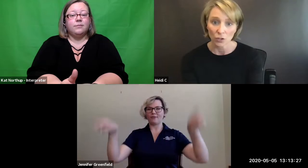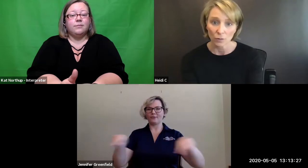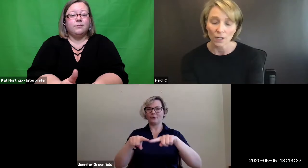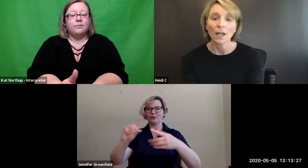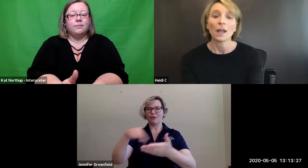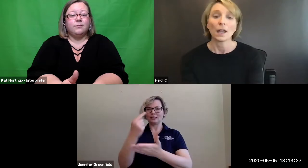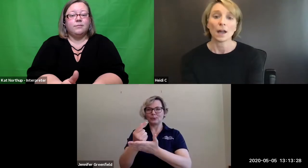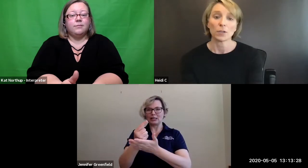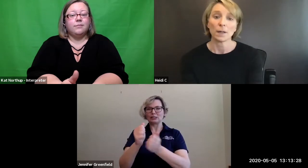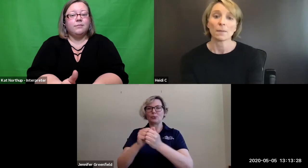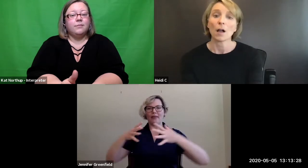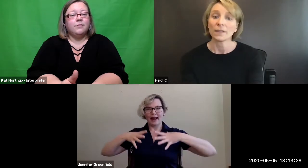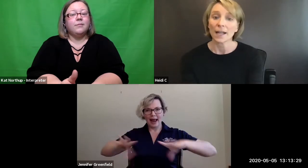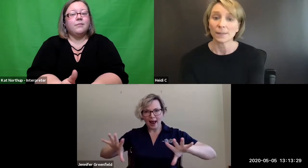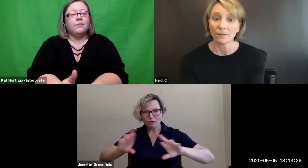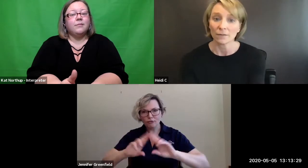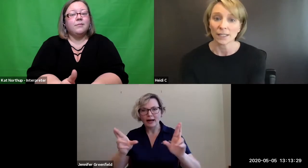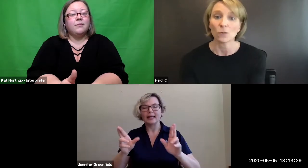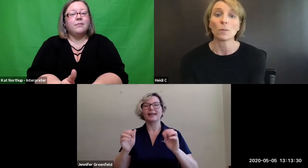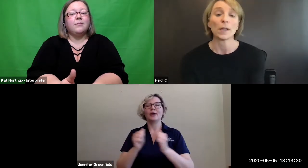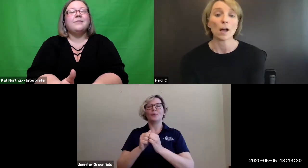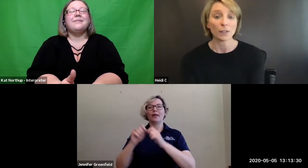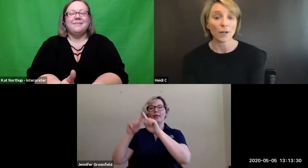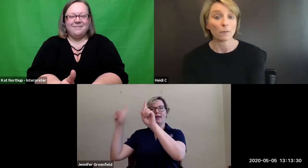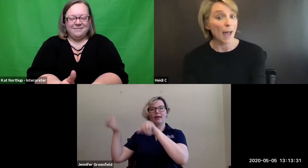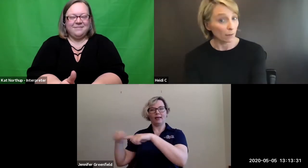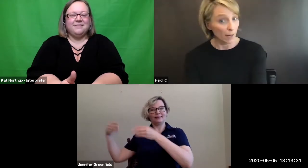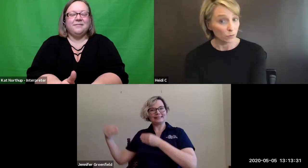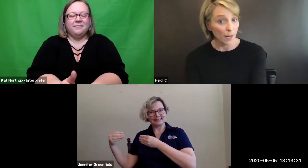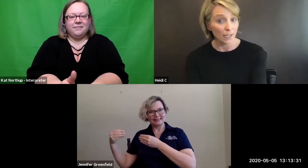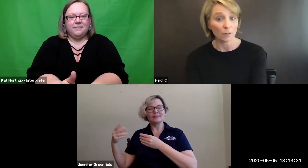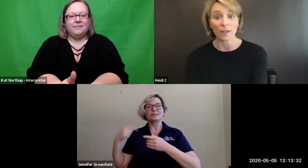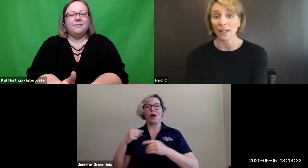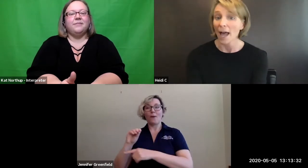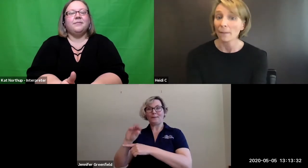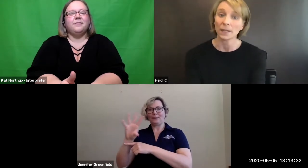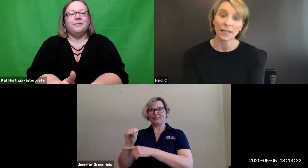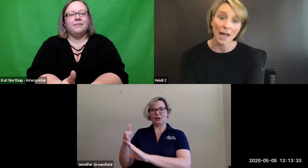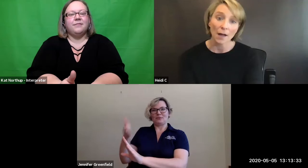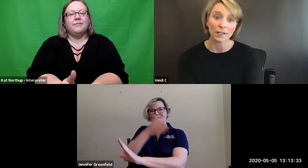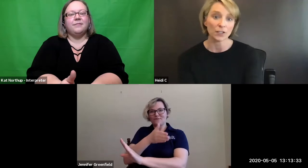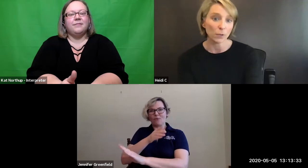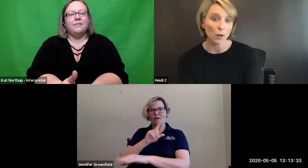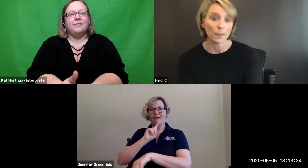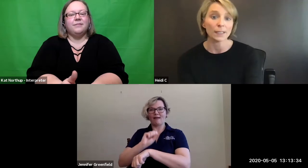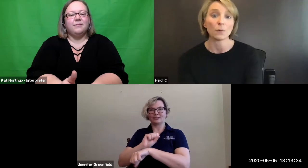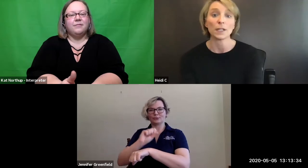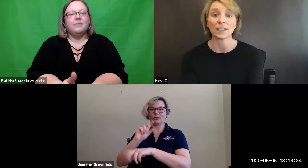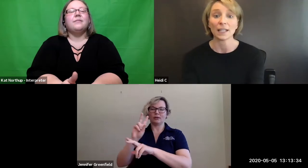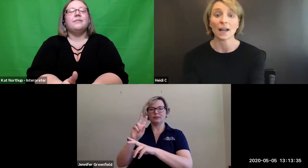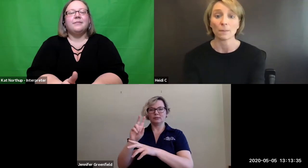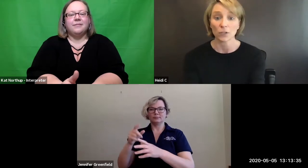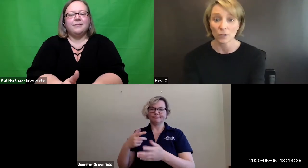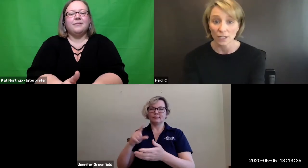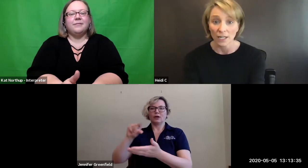on June to pick up all of the items they've left at school, but we also could have a background ready with a cap and a gown and a diploma, so we could